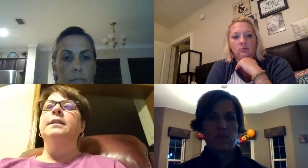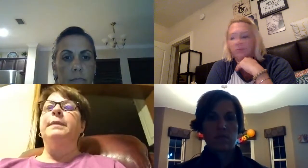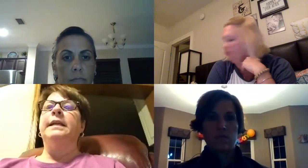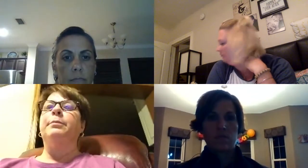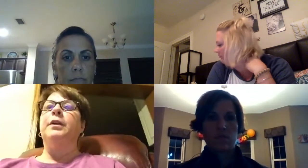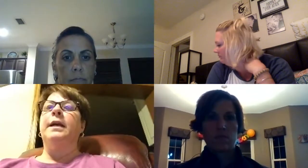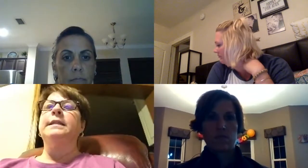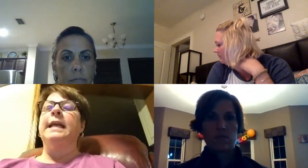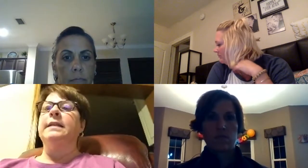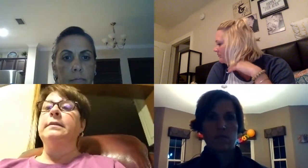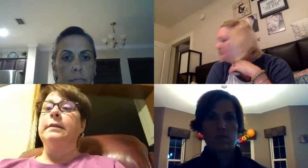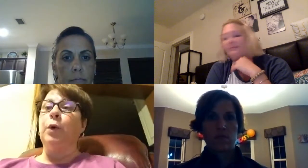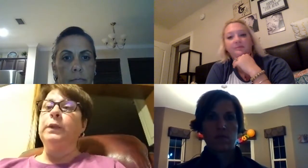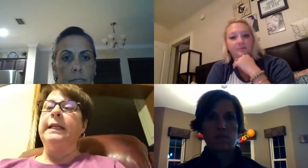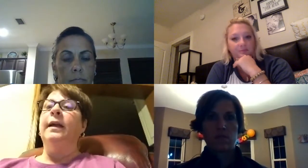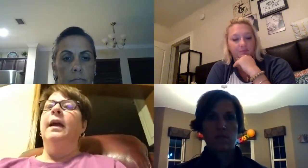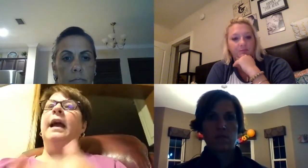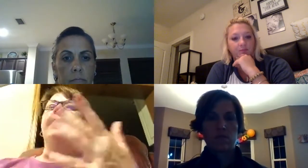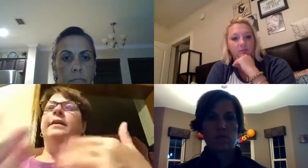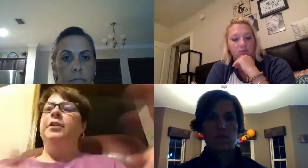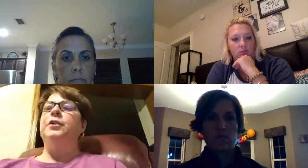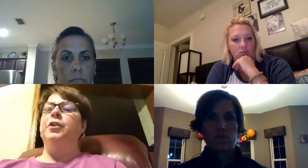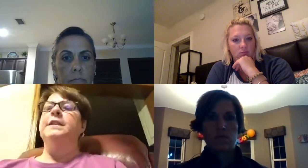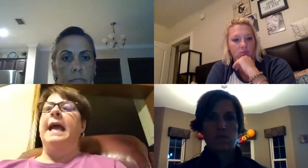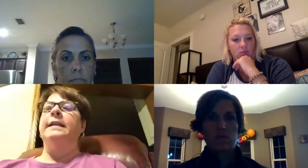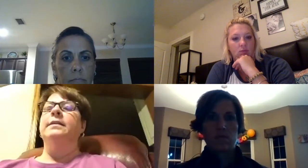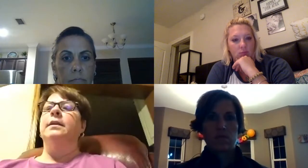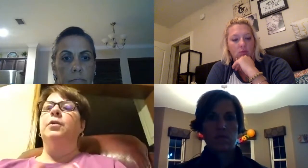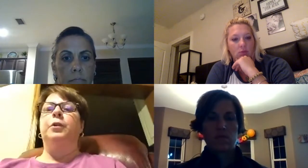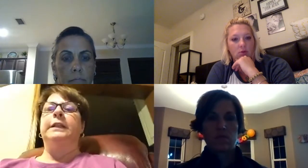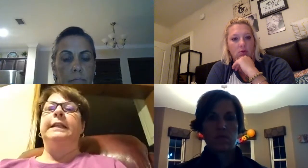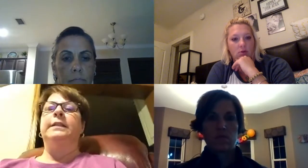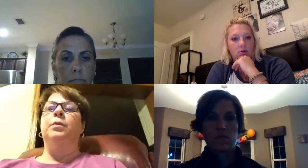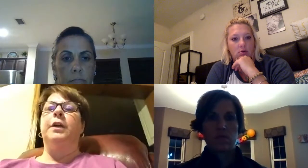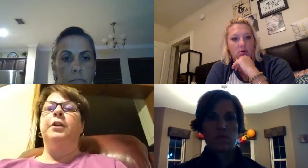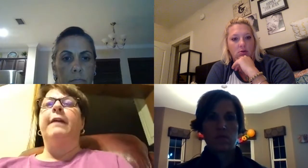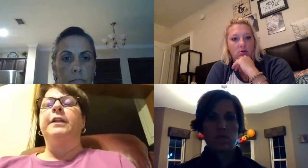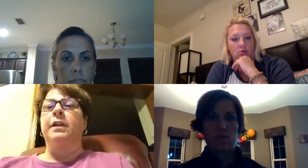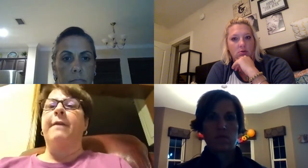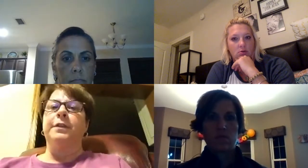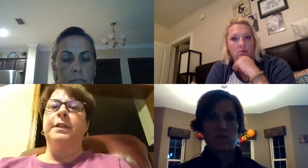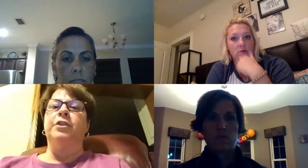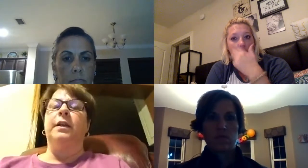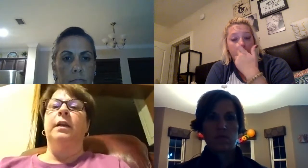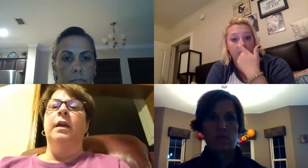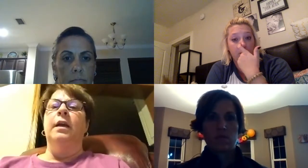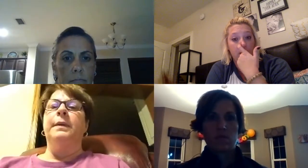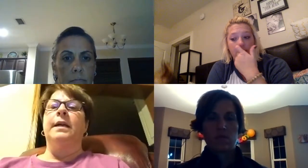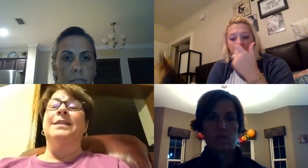speak and pronunciate slowly, and then to use your signs accordingly to what you're having your conversation. Because some of